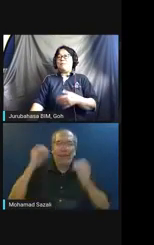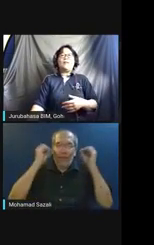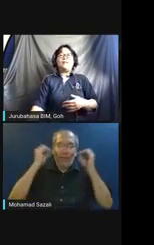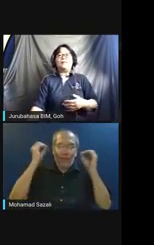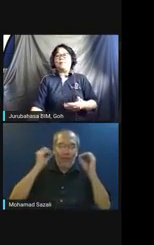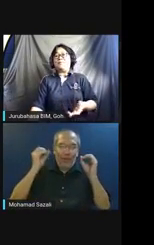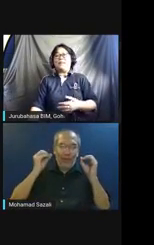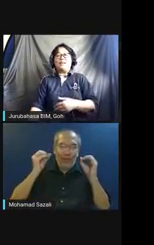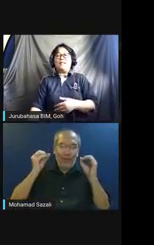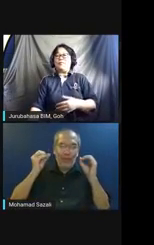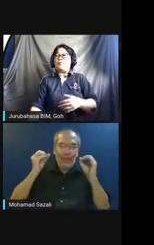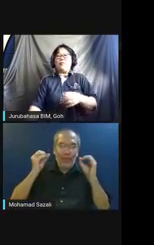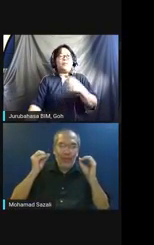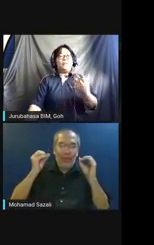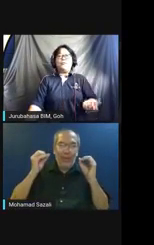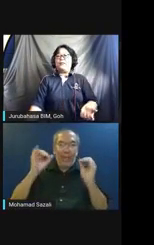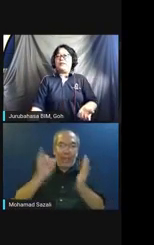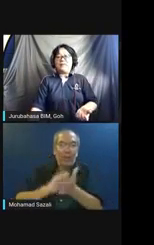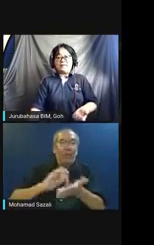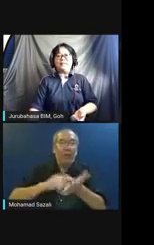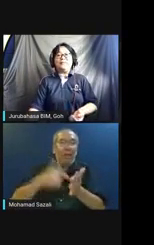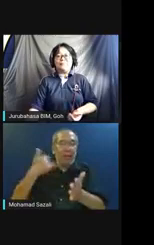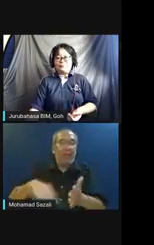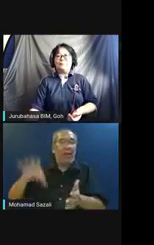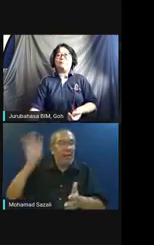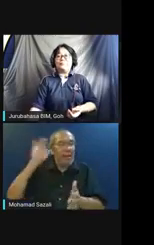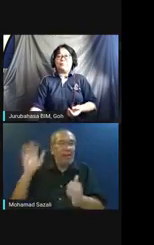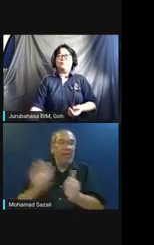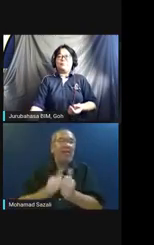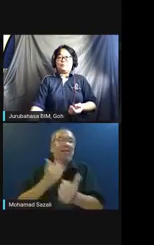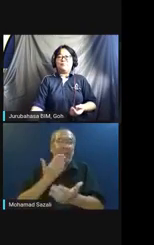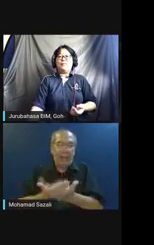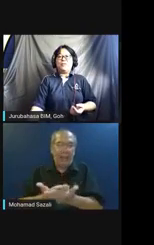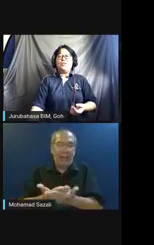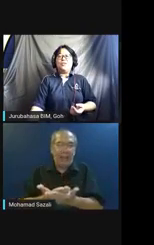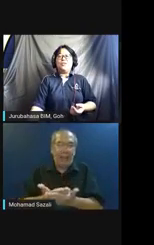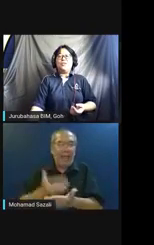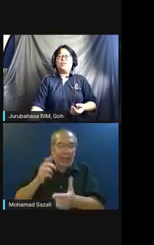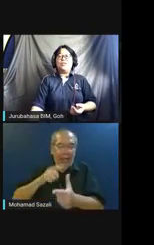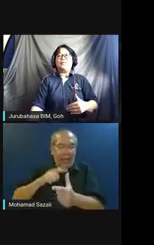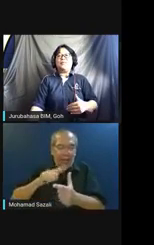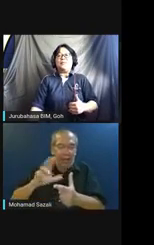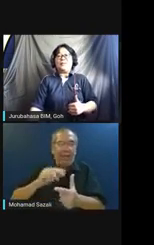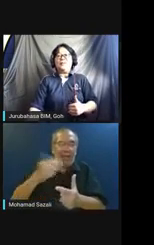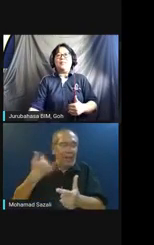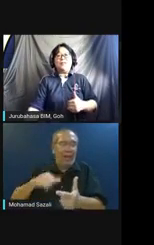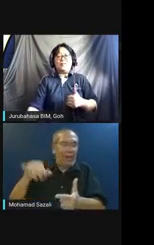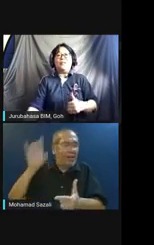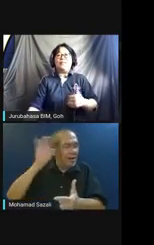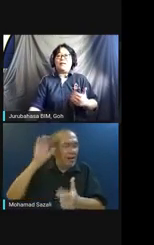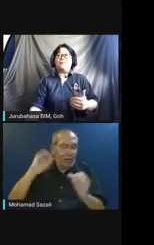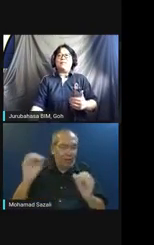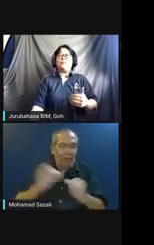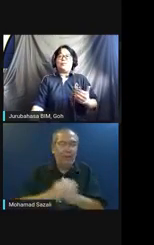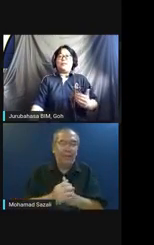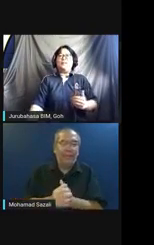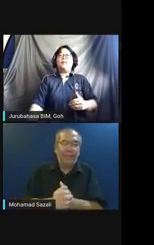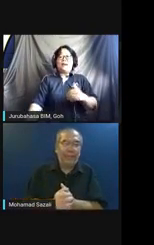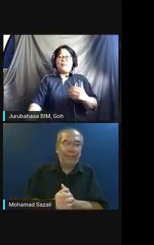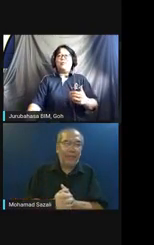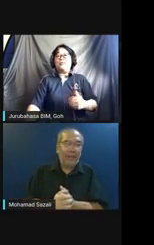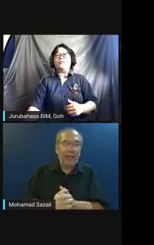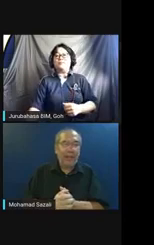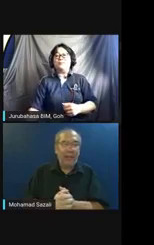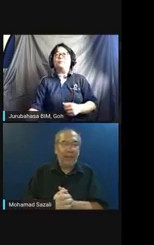baby crying beside us, we won't able to hear it. So which means that this person not able to